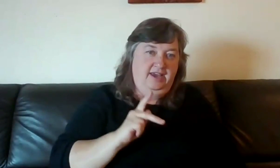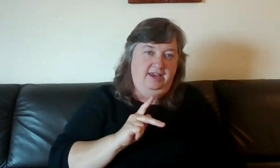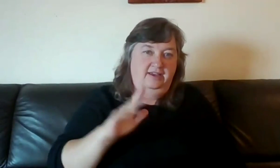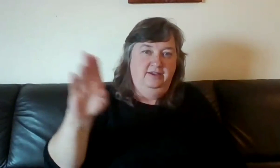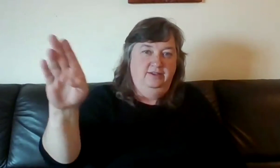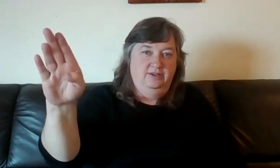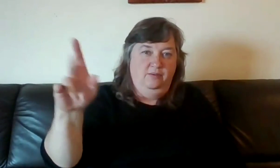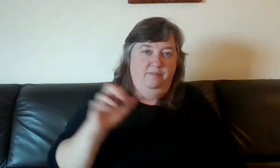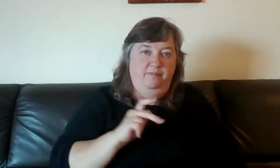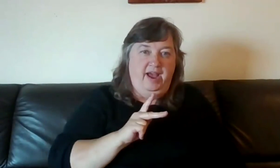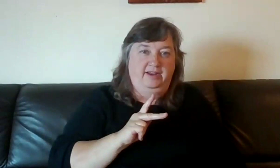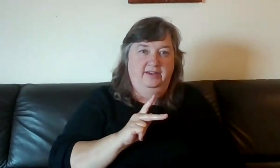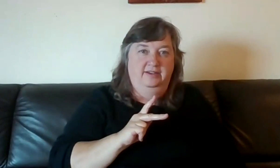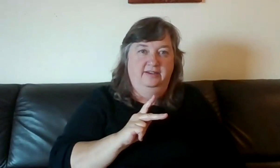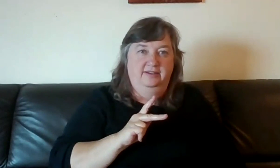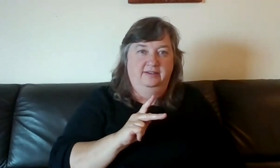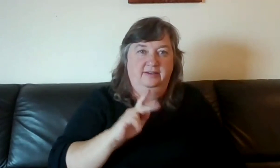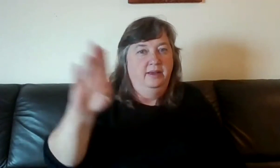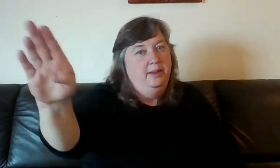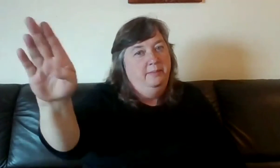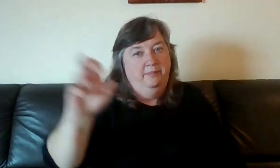B-A-C-K. So back, back.